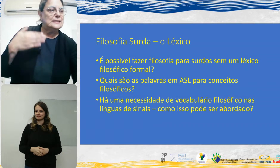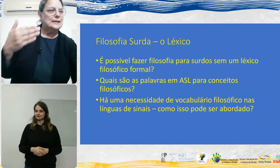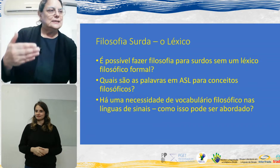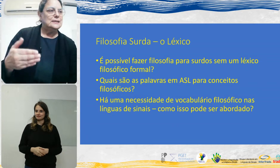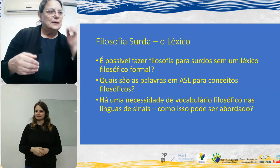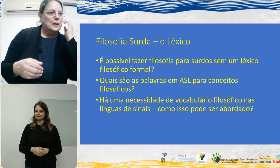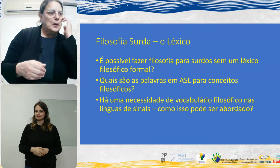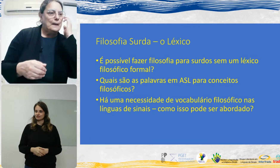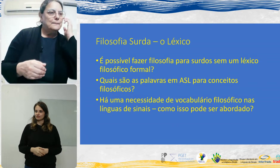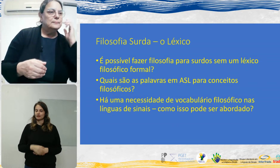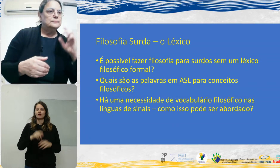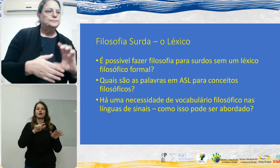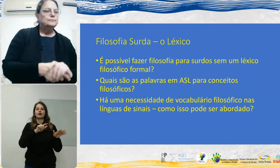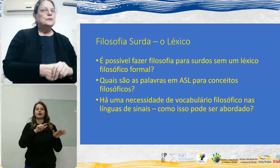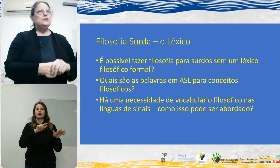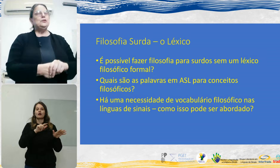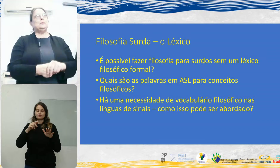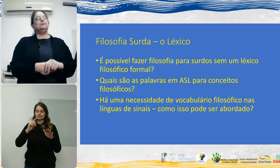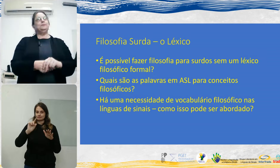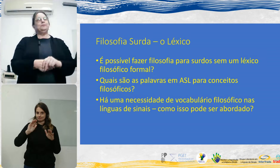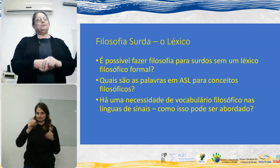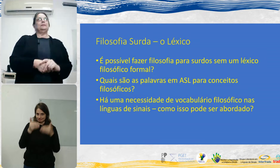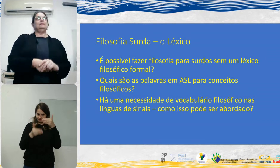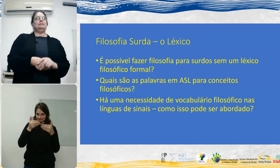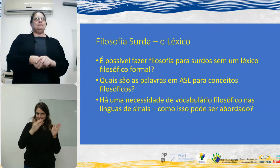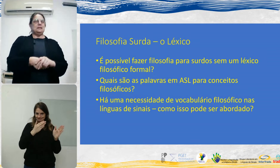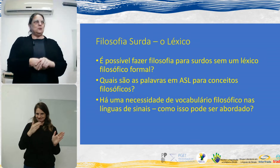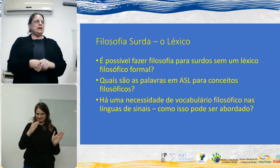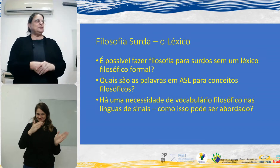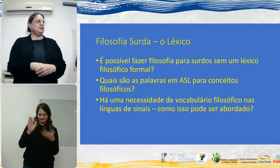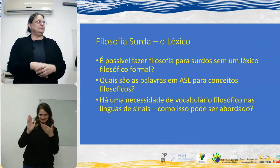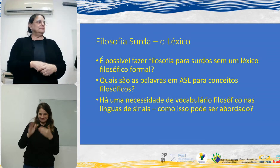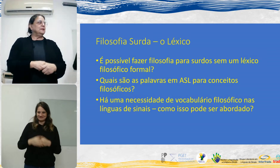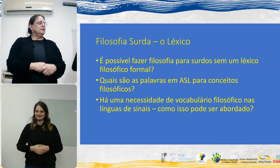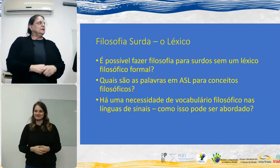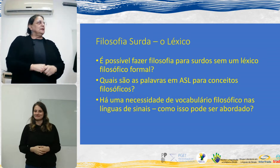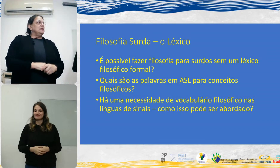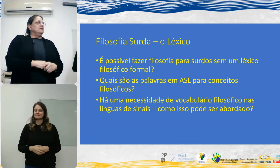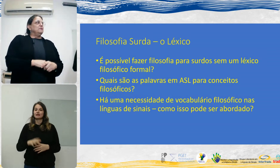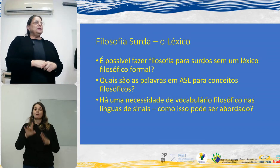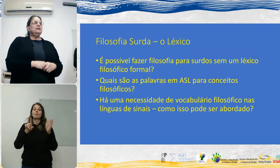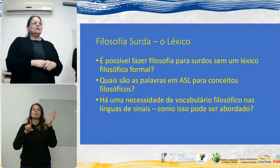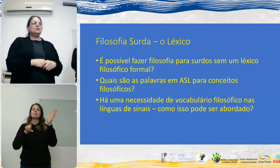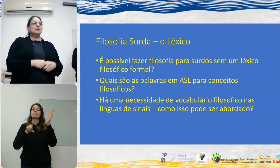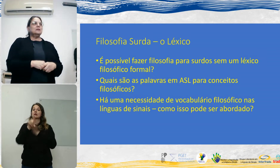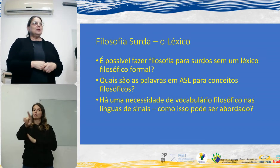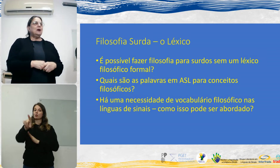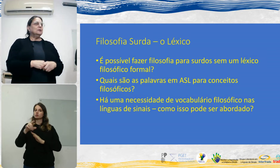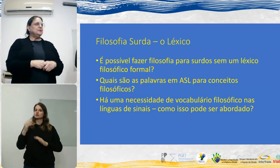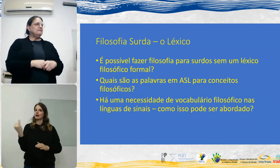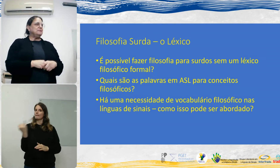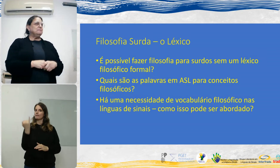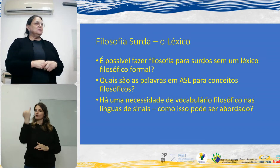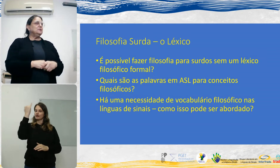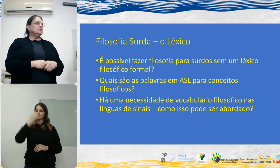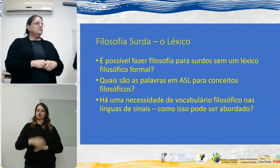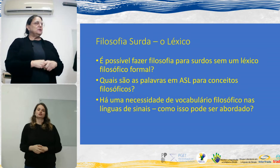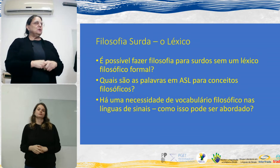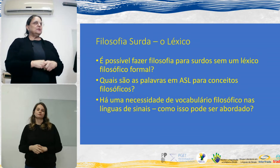Next slide. So, big question. If we are talking about how deaf people